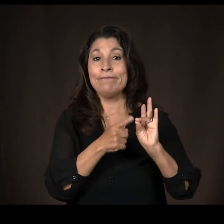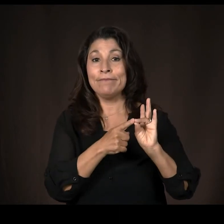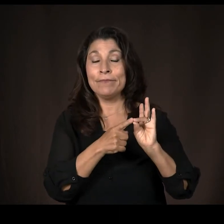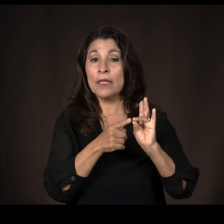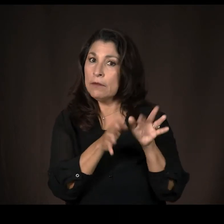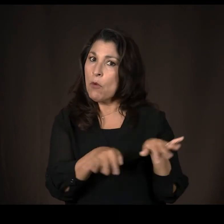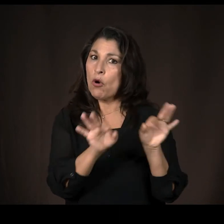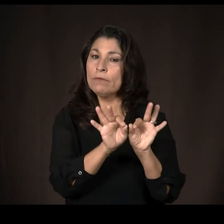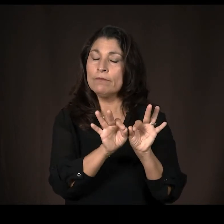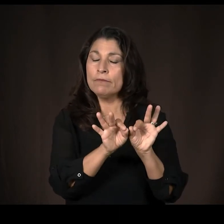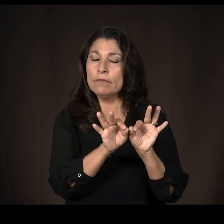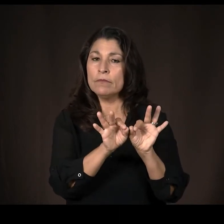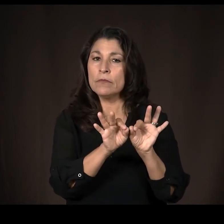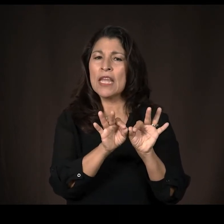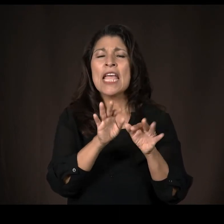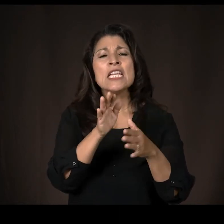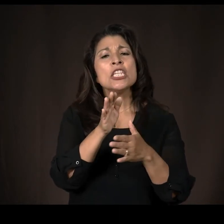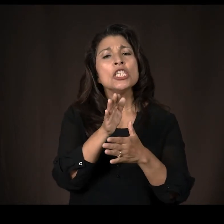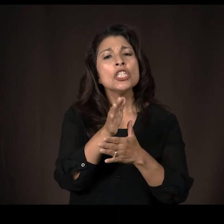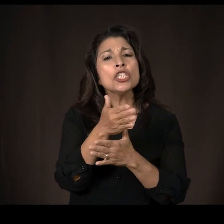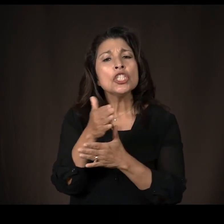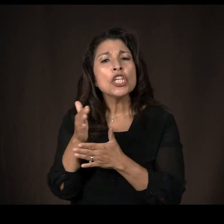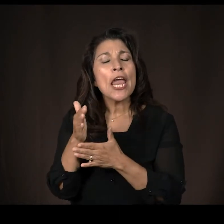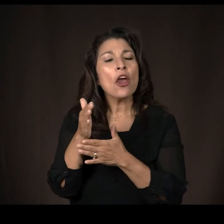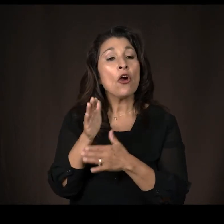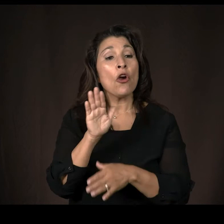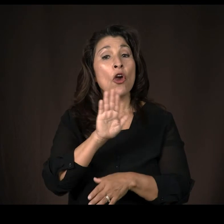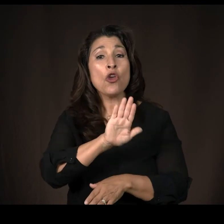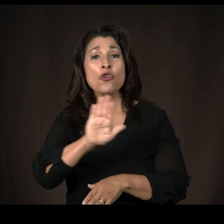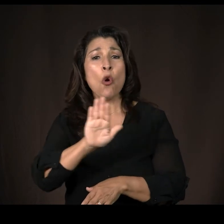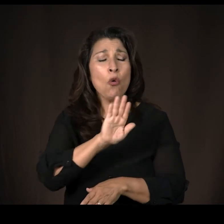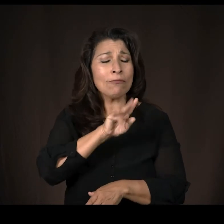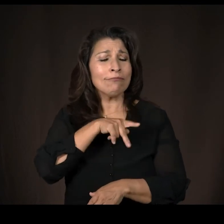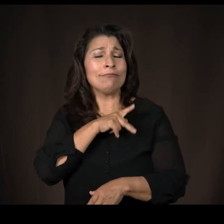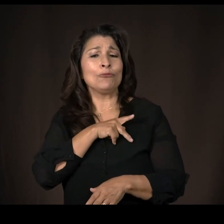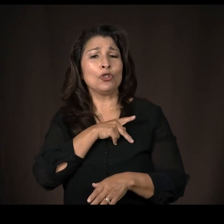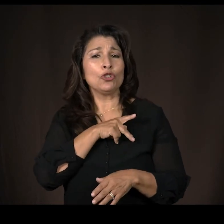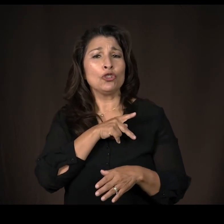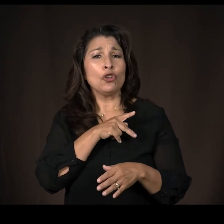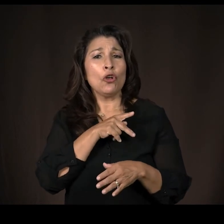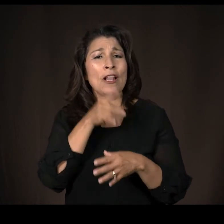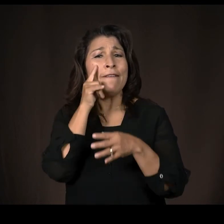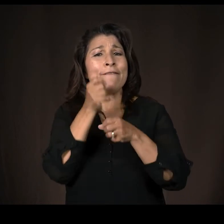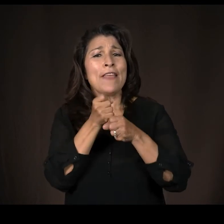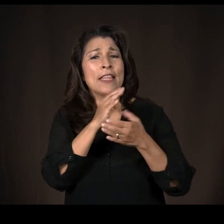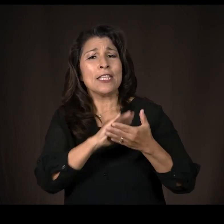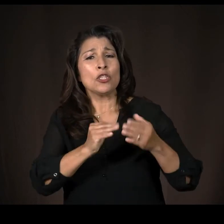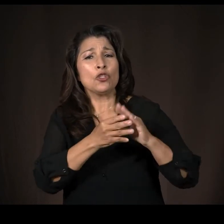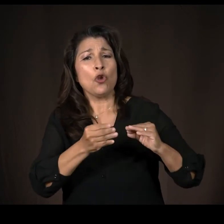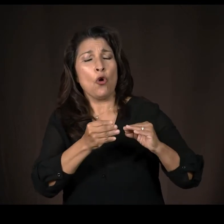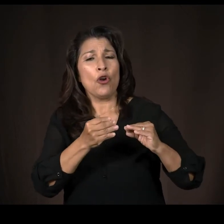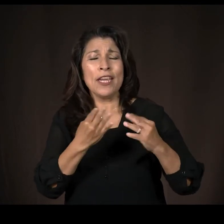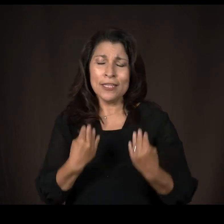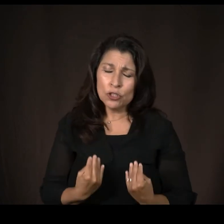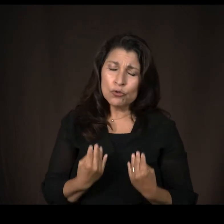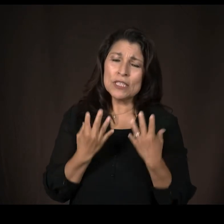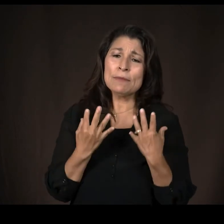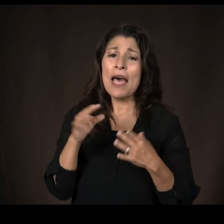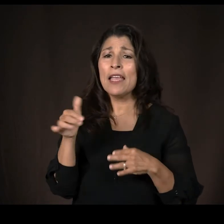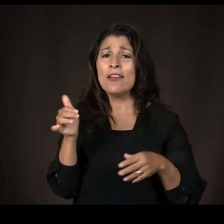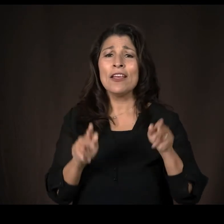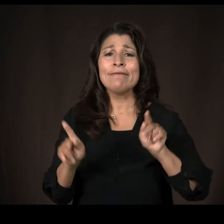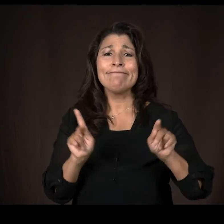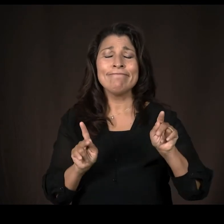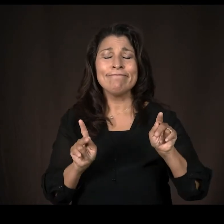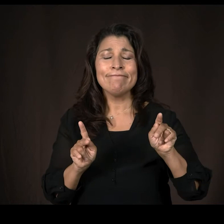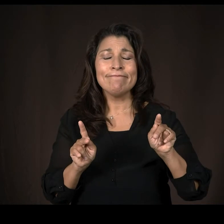important. Share your story to inspire others. Share your story